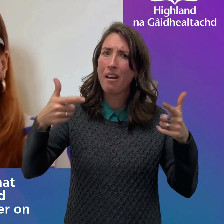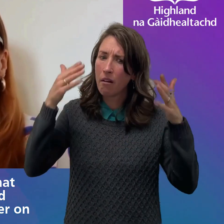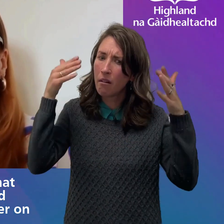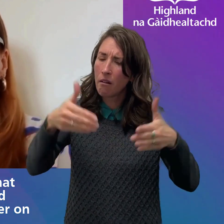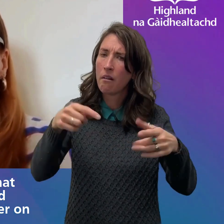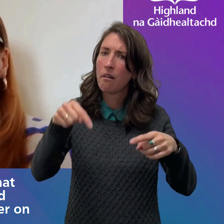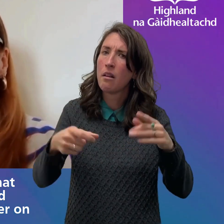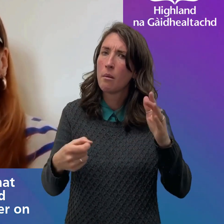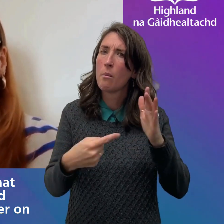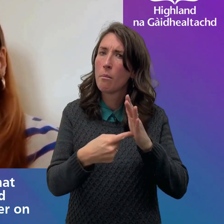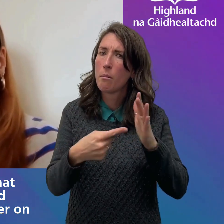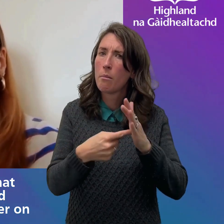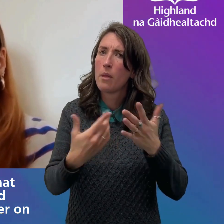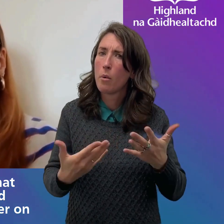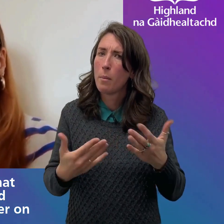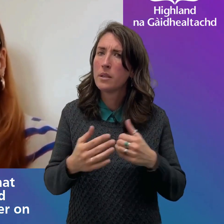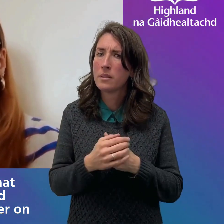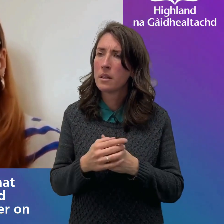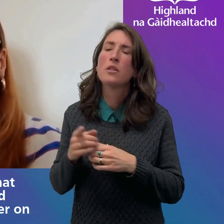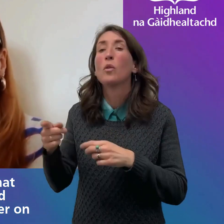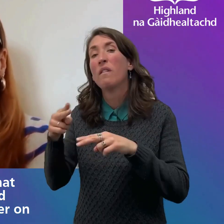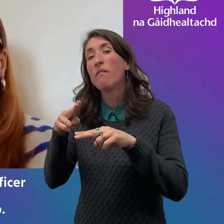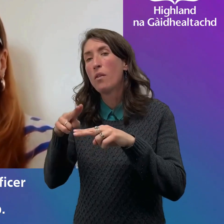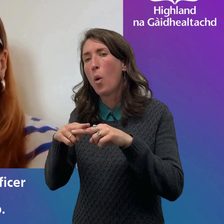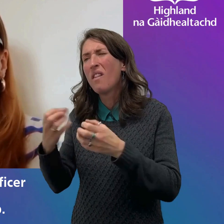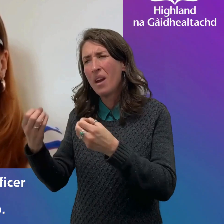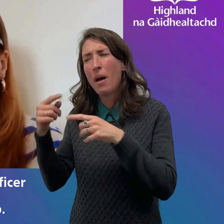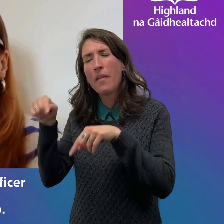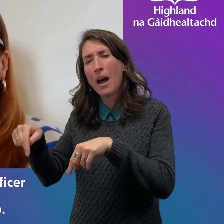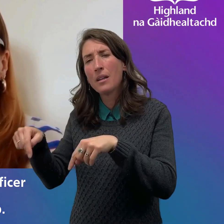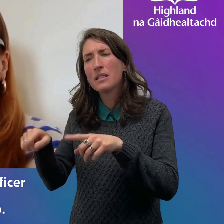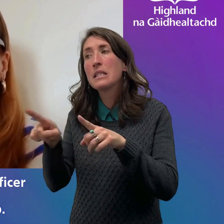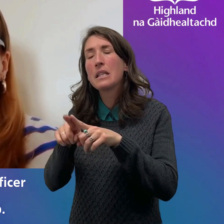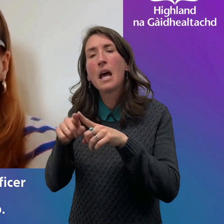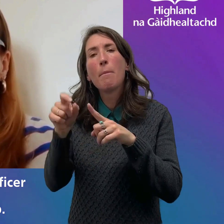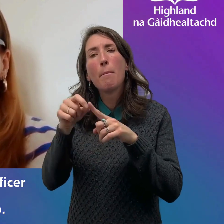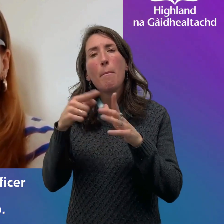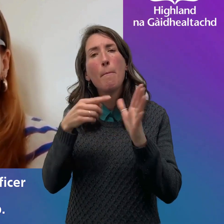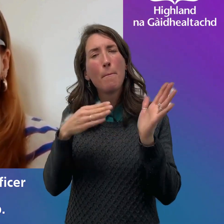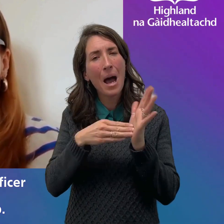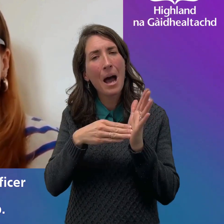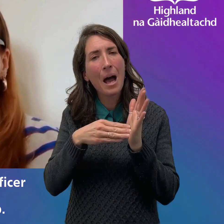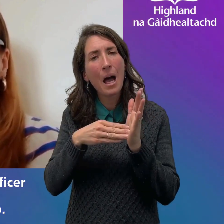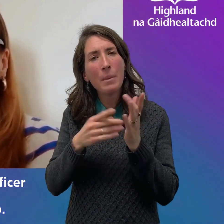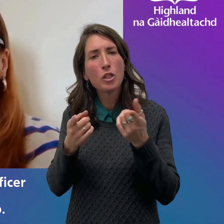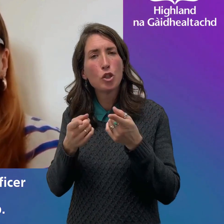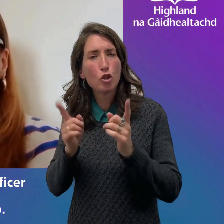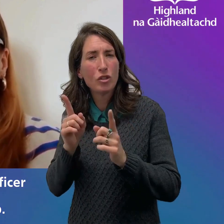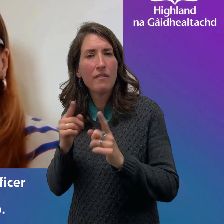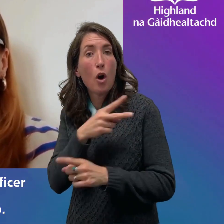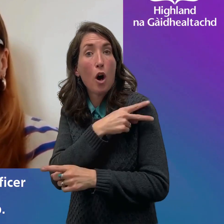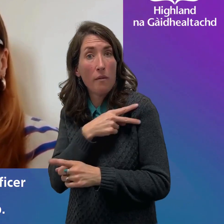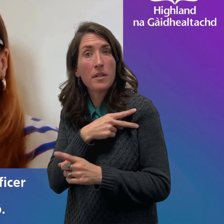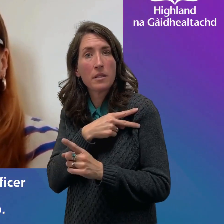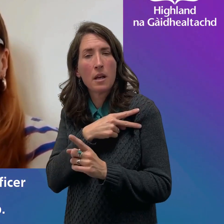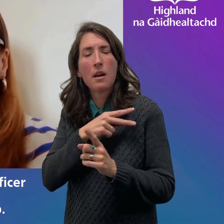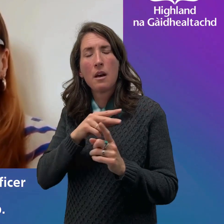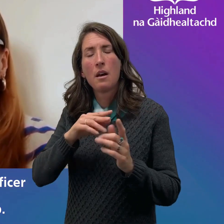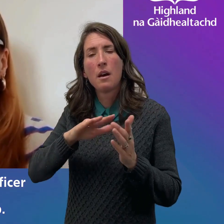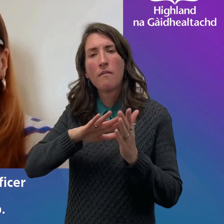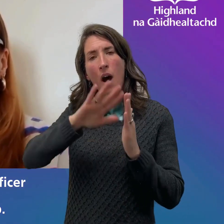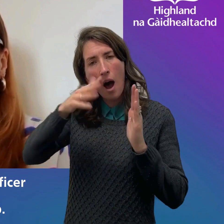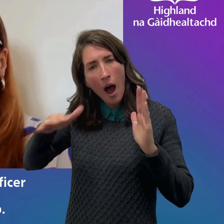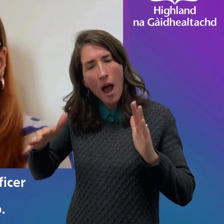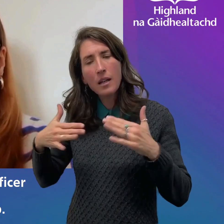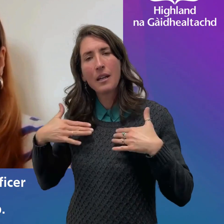from Fiona but we also had a more detailed paper on it later on from Pam who is our chief officer for the